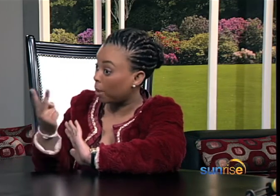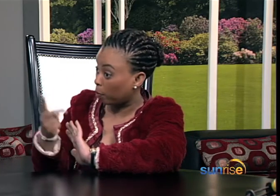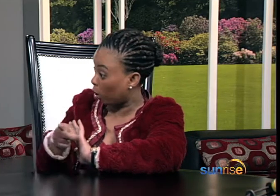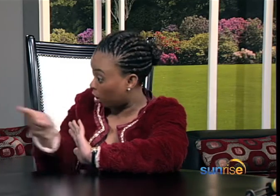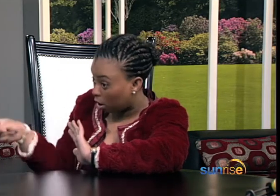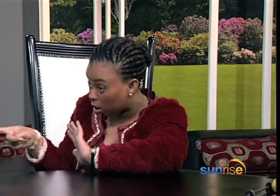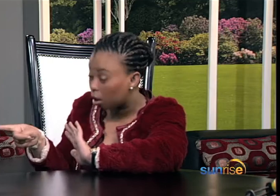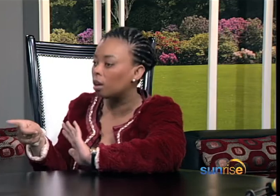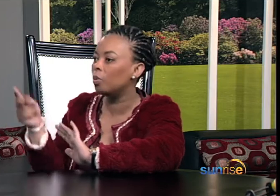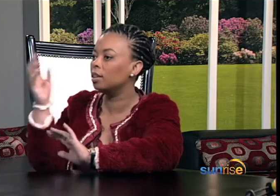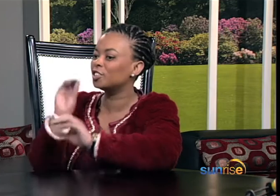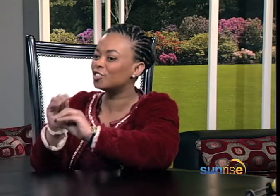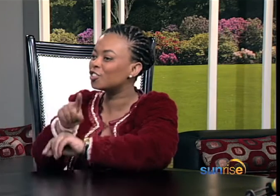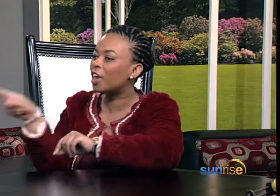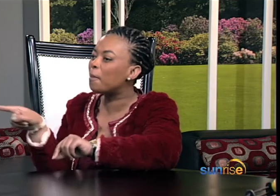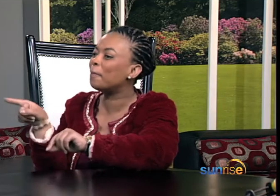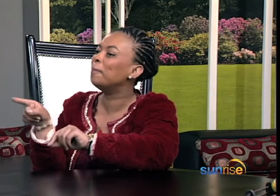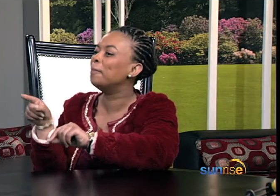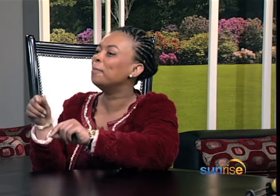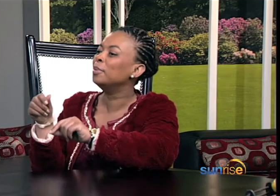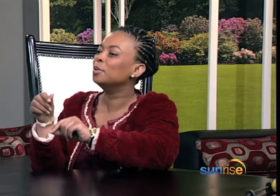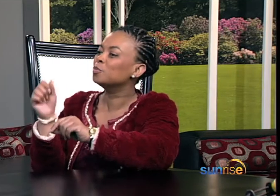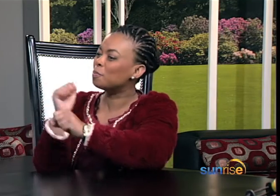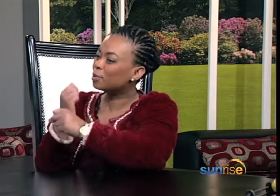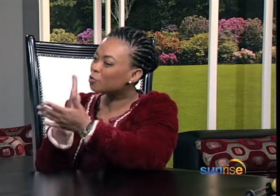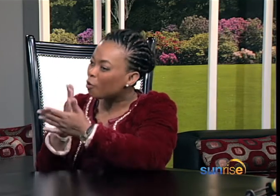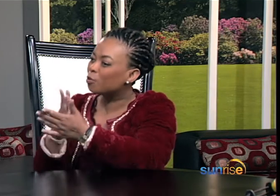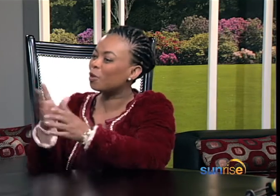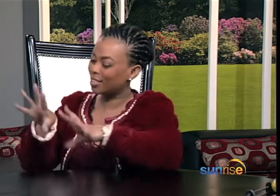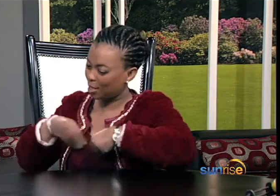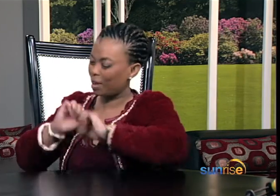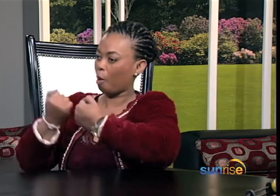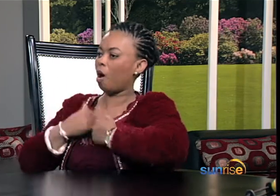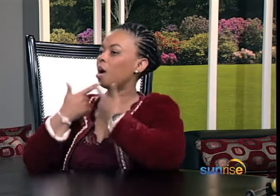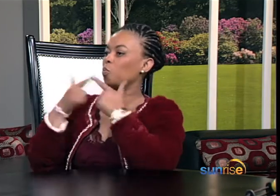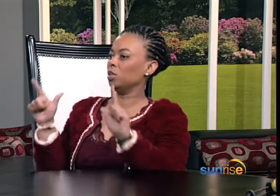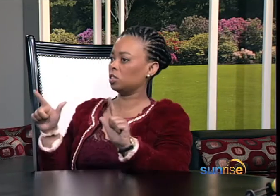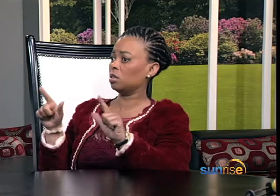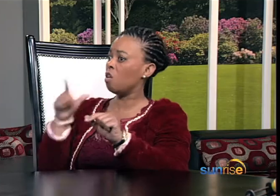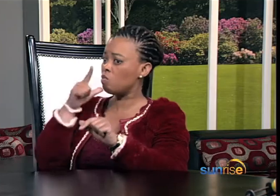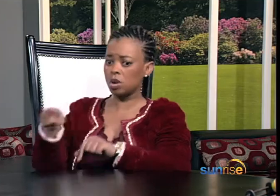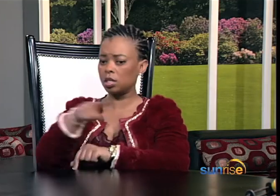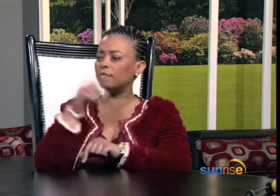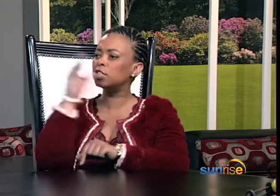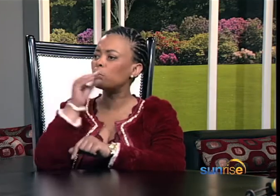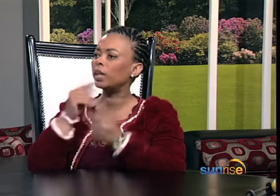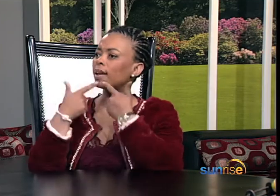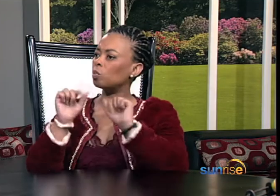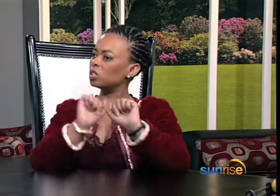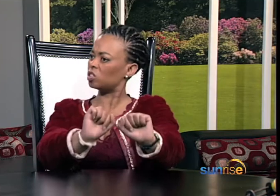And also, we're expecting that hearing people will make sure that they support and make sure that we teach them so that they can